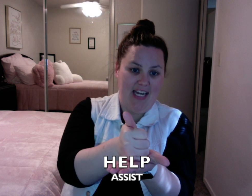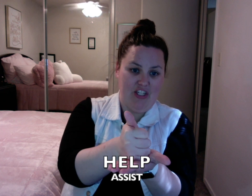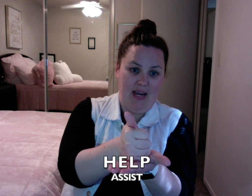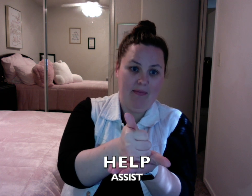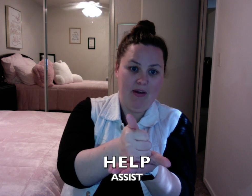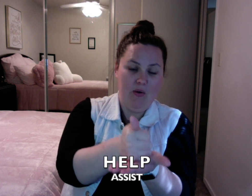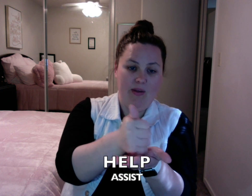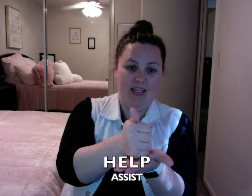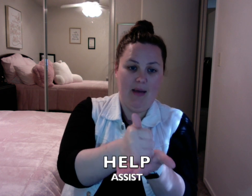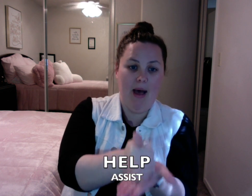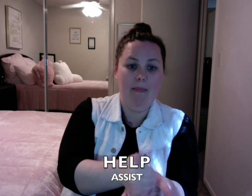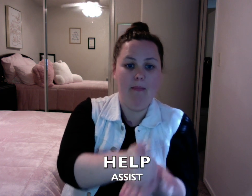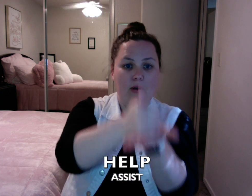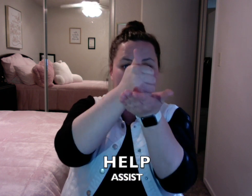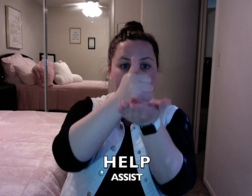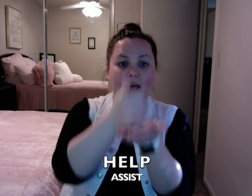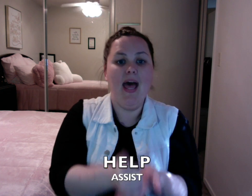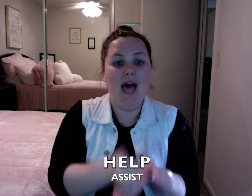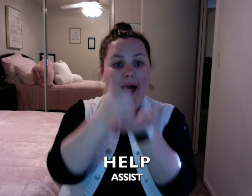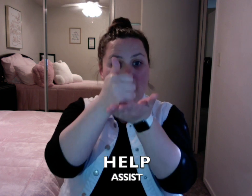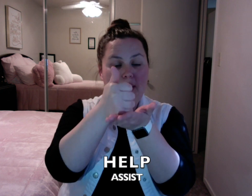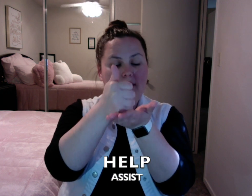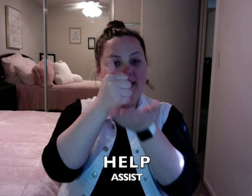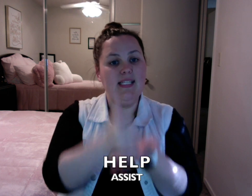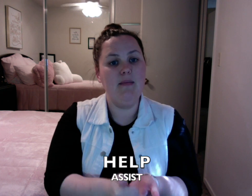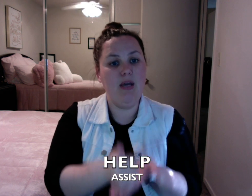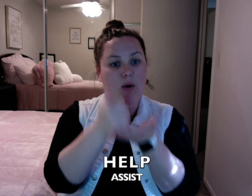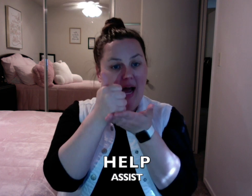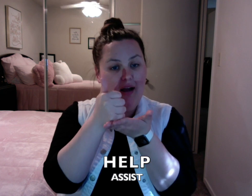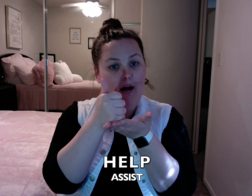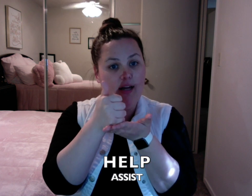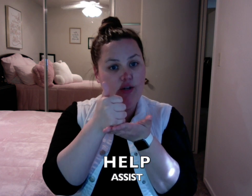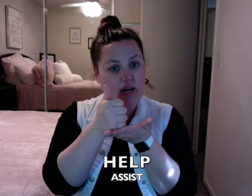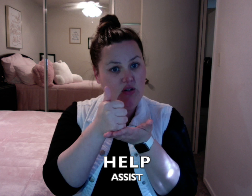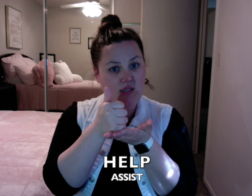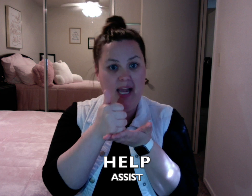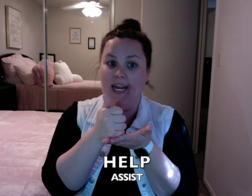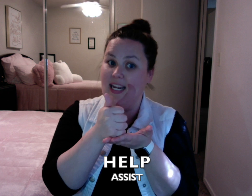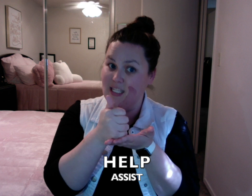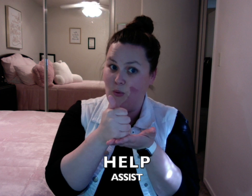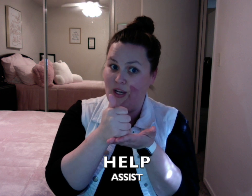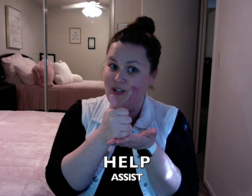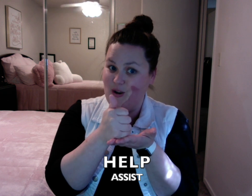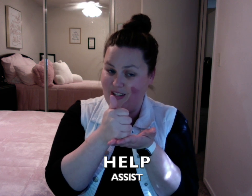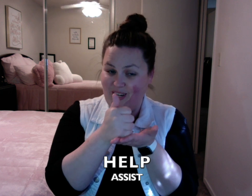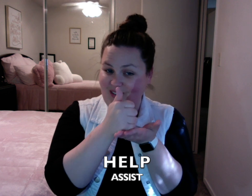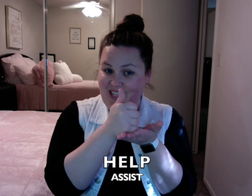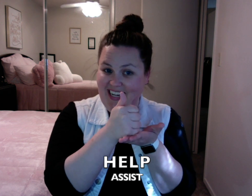shape with the thumb up and pull it up. Help. This can be what I call a directional sign, and at this point you should know what a directional sign is because I